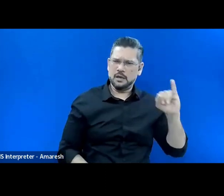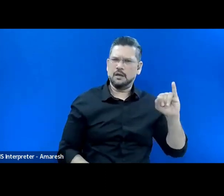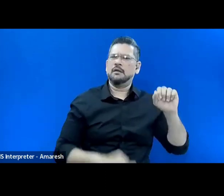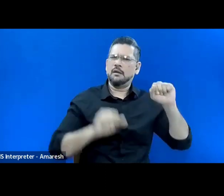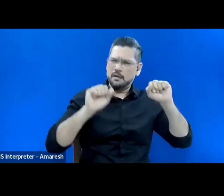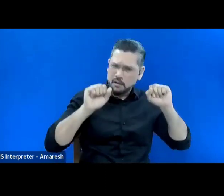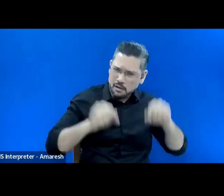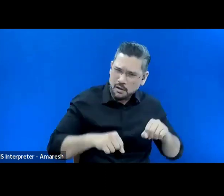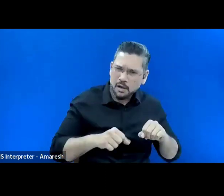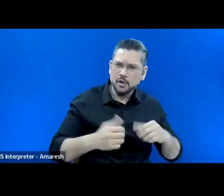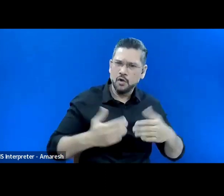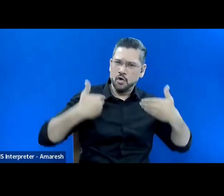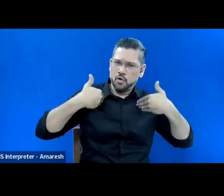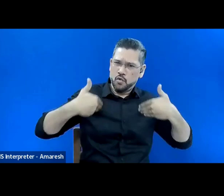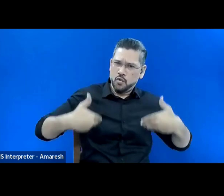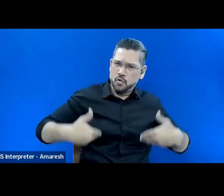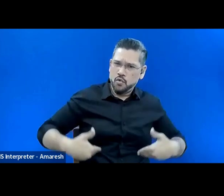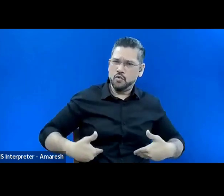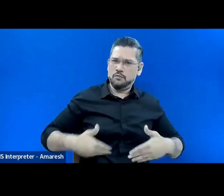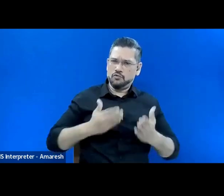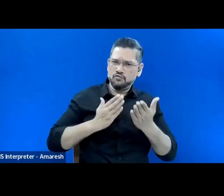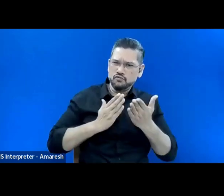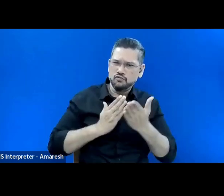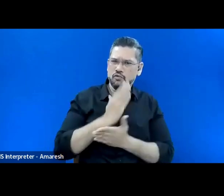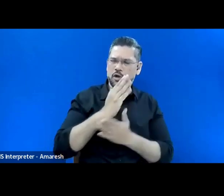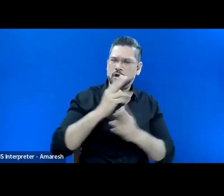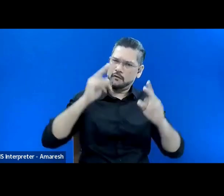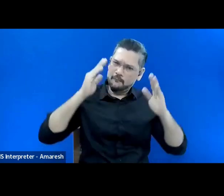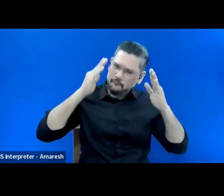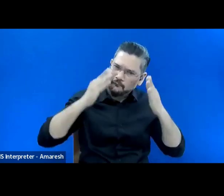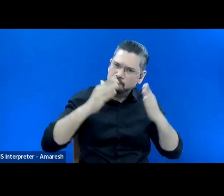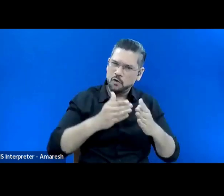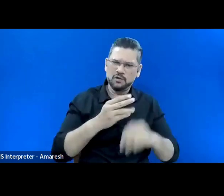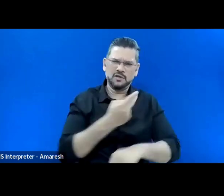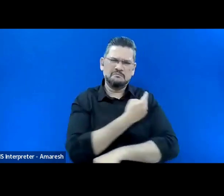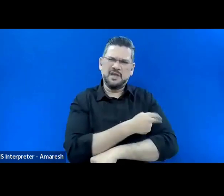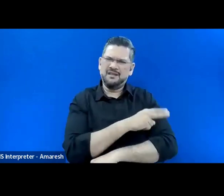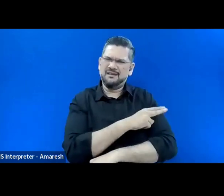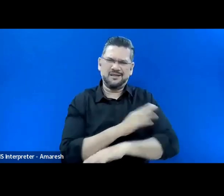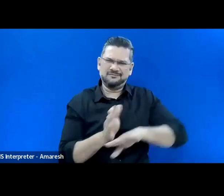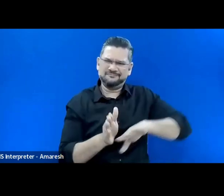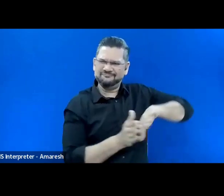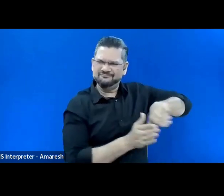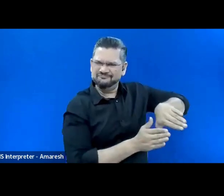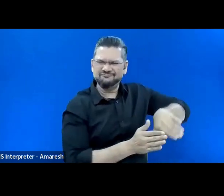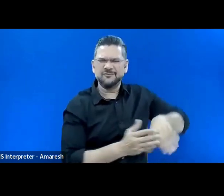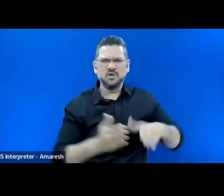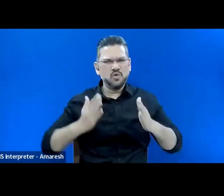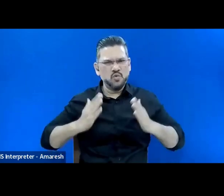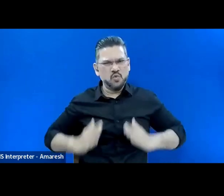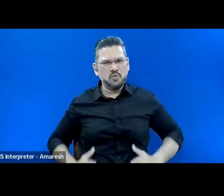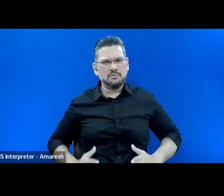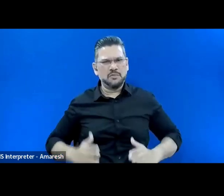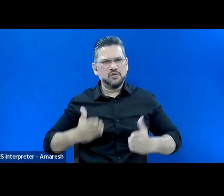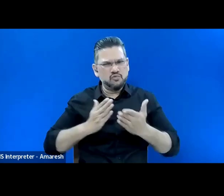human rights model and helping us to move away from medical model, you know, but for us here in the